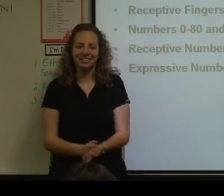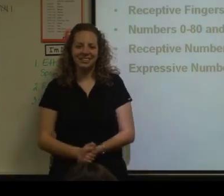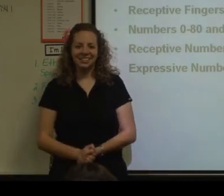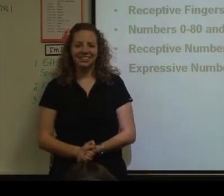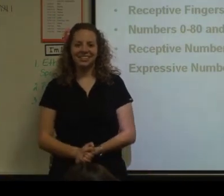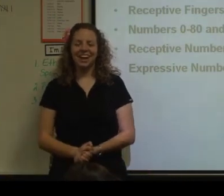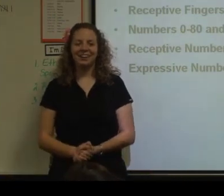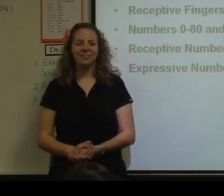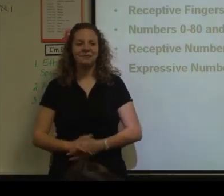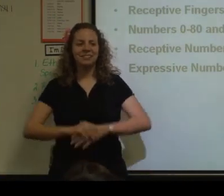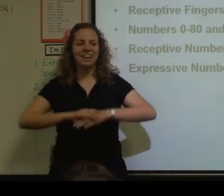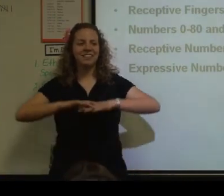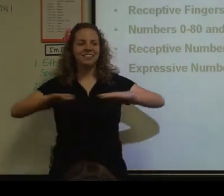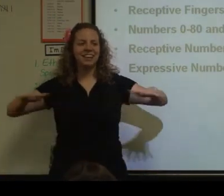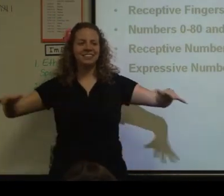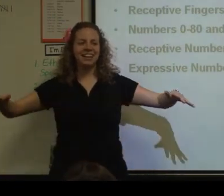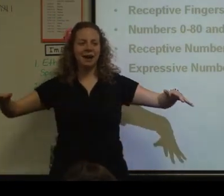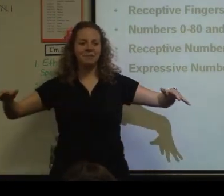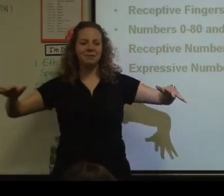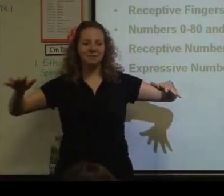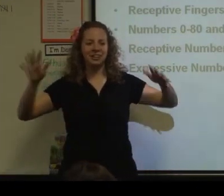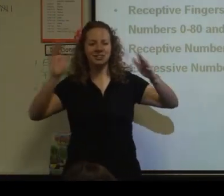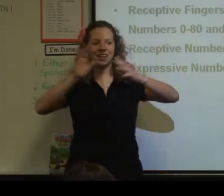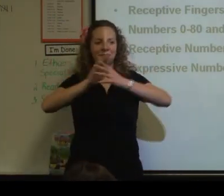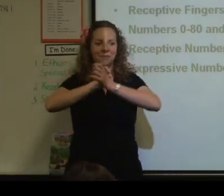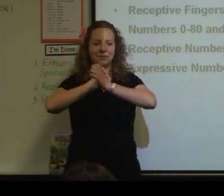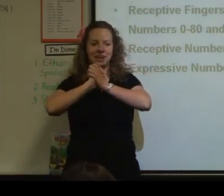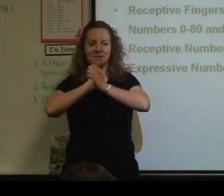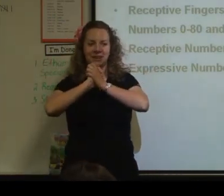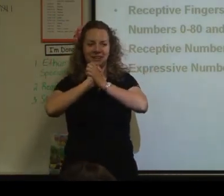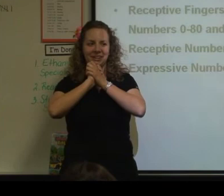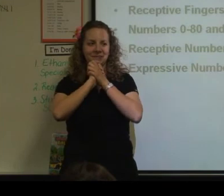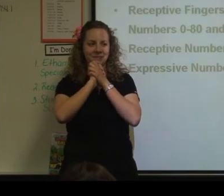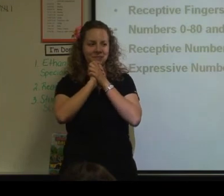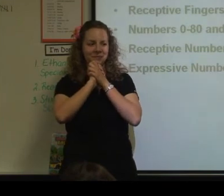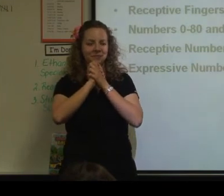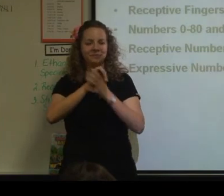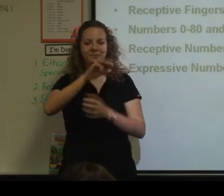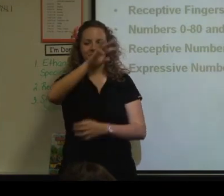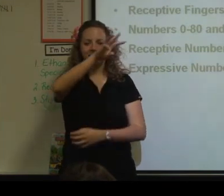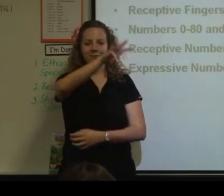Okay, we'll pretend that didn't happen. We're going to try that one more time. Okay, ready?